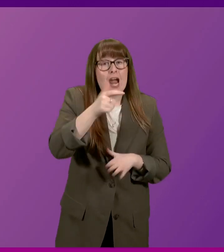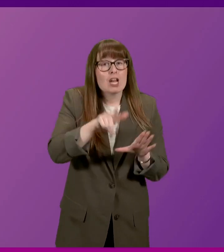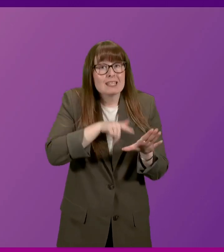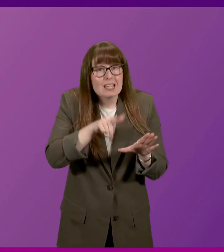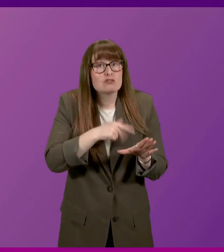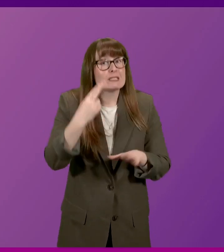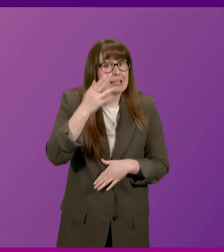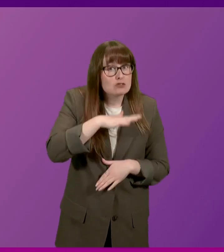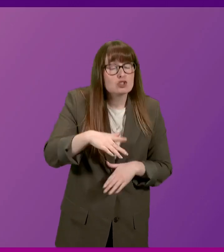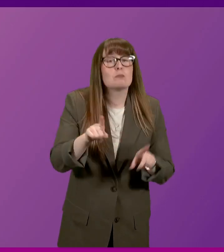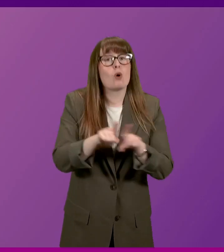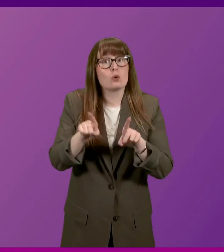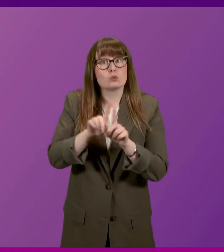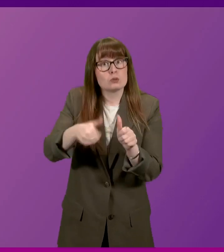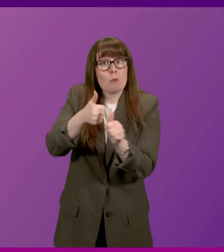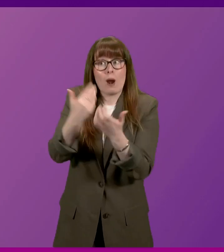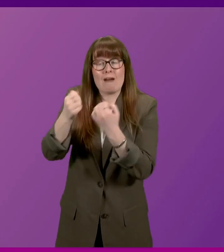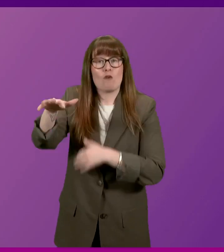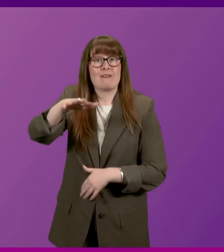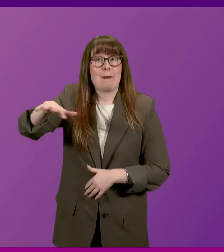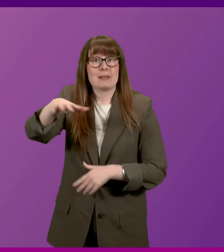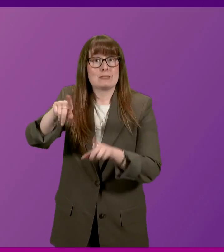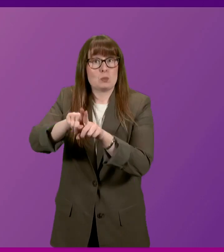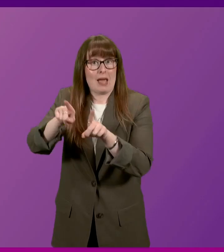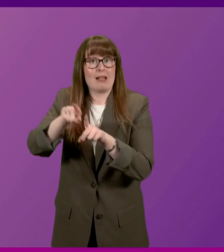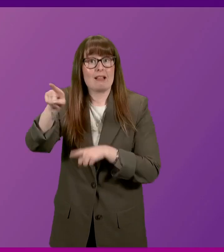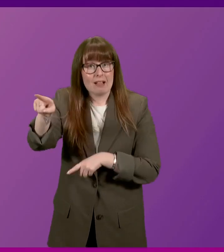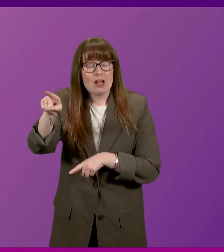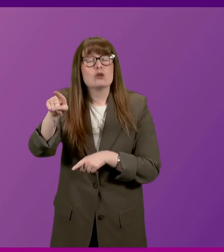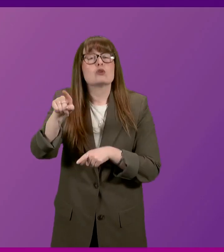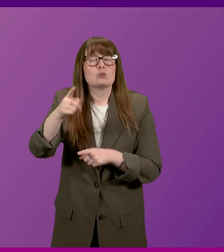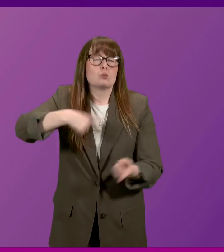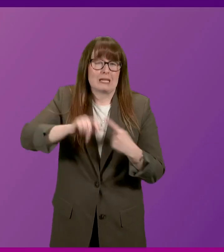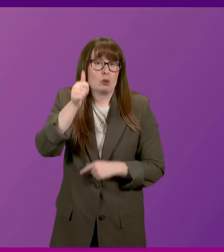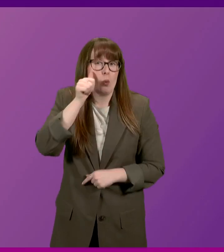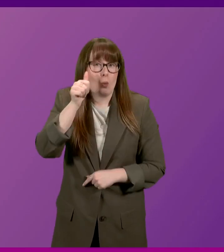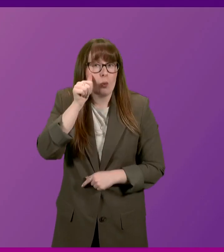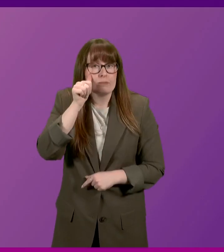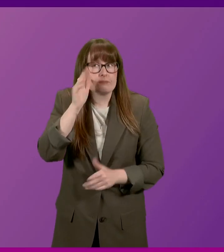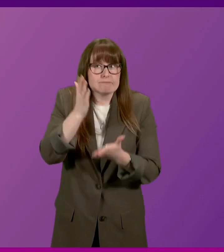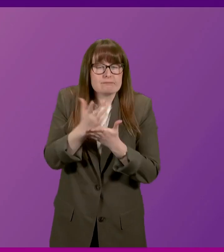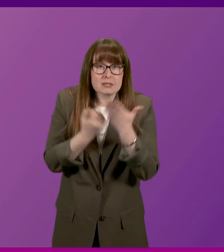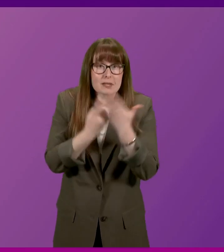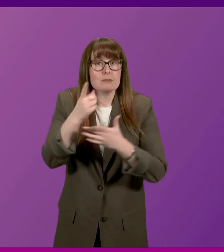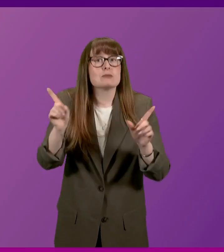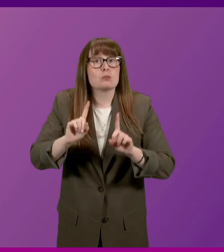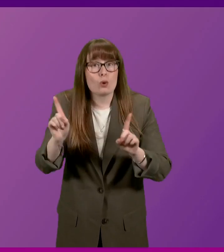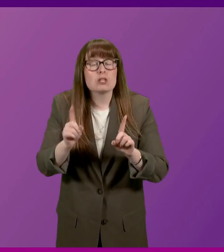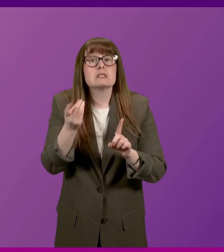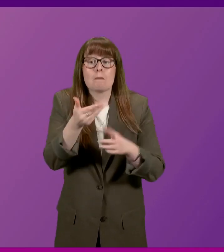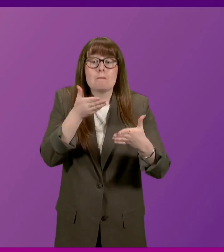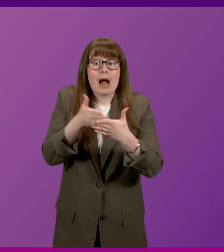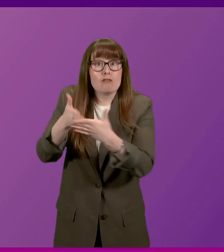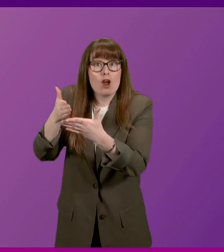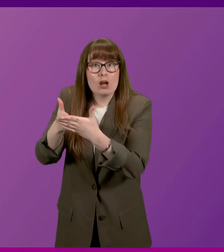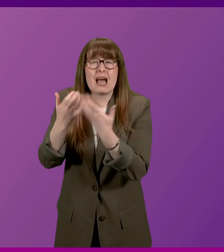deaf children, but also in the support of families, then often what we know will happen is that some of the barriers that are